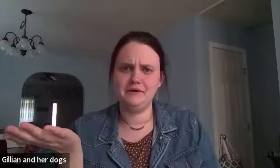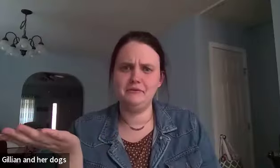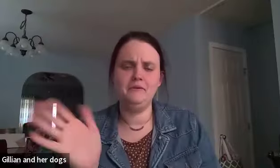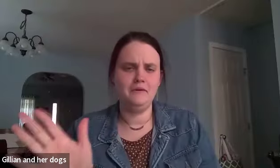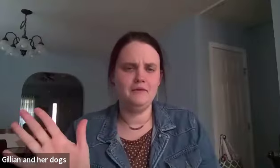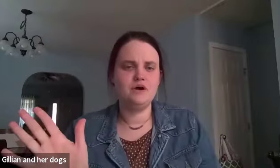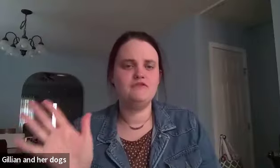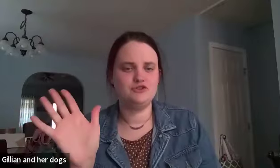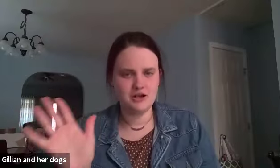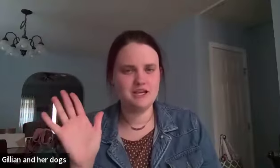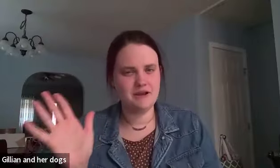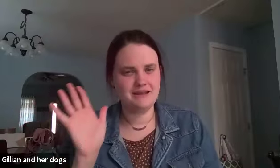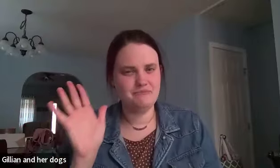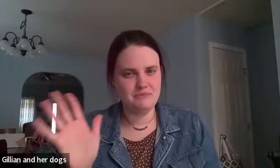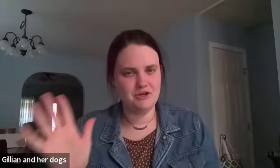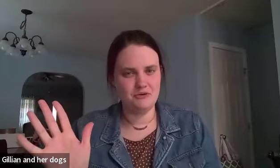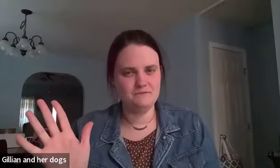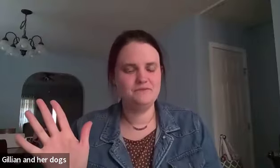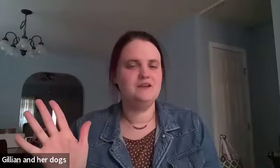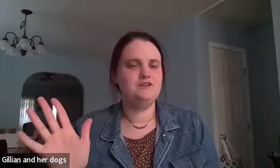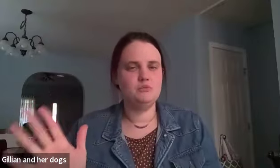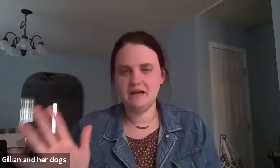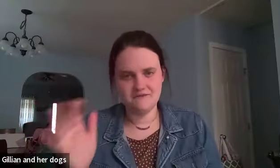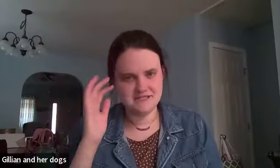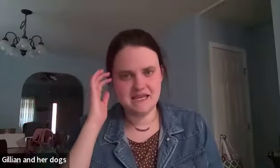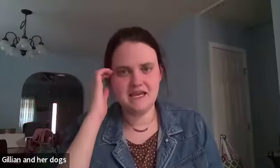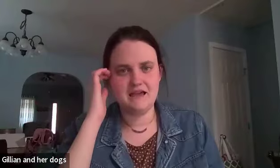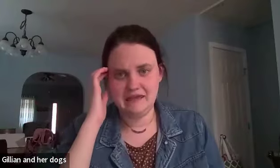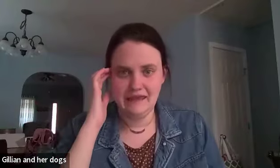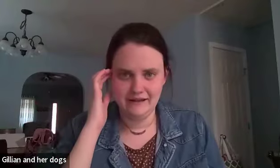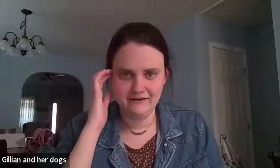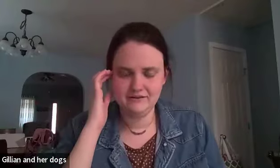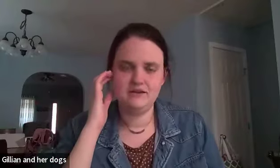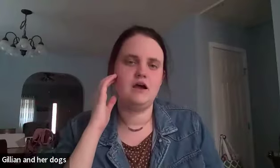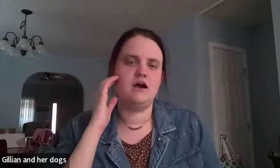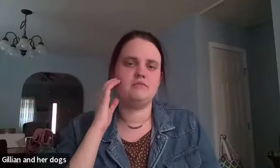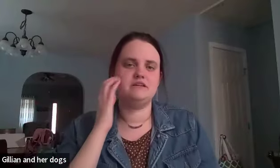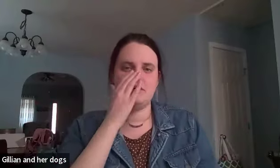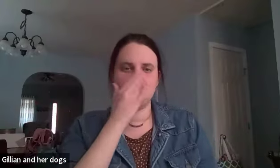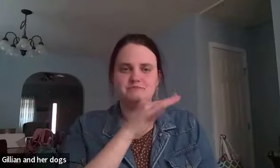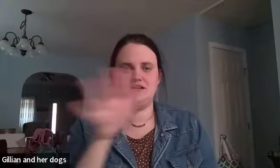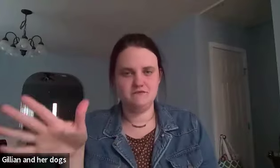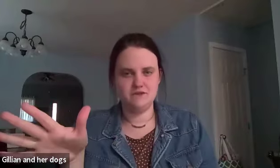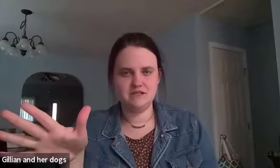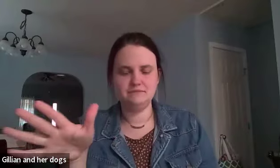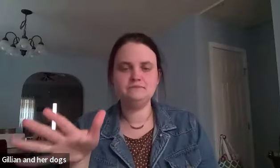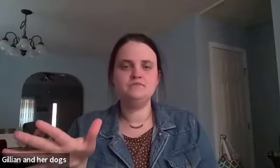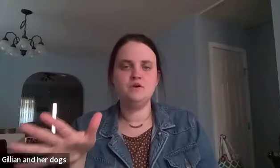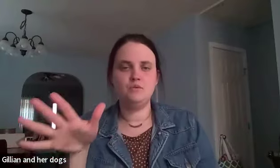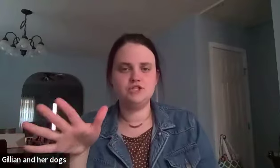goat. But if you're talking about a baby goat, you wouldn't have to say a kid, because that would just be confusing. What